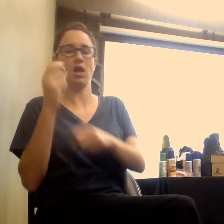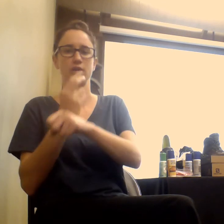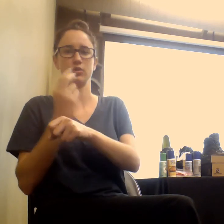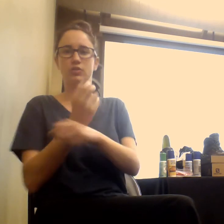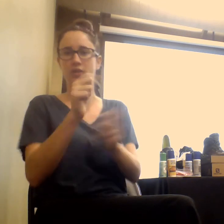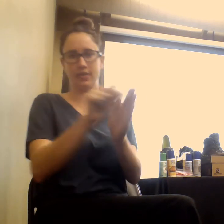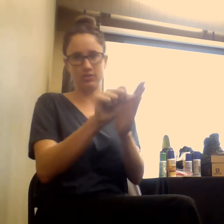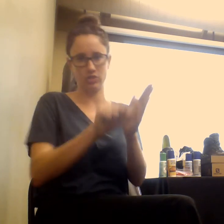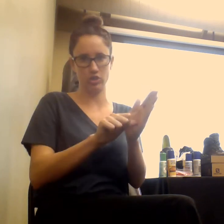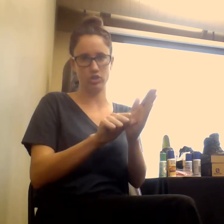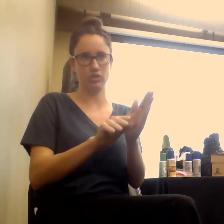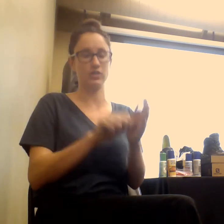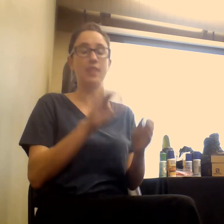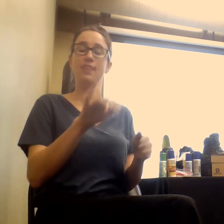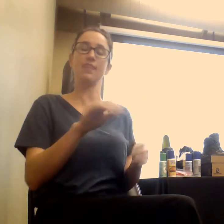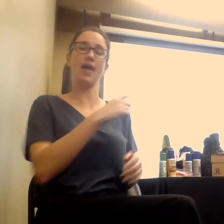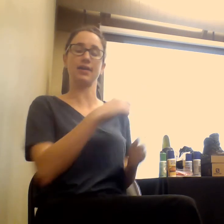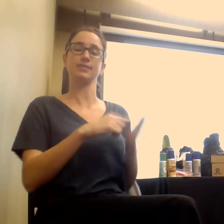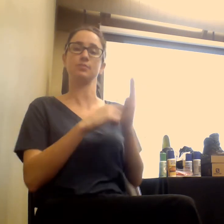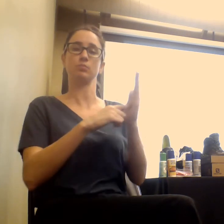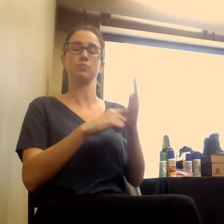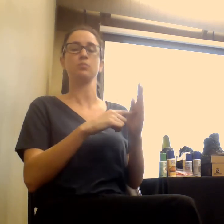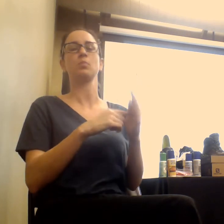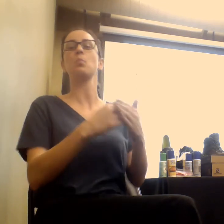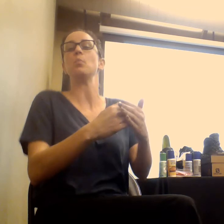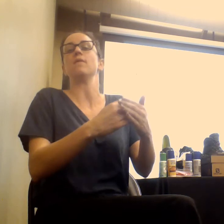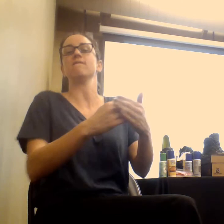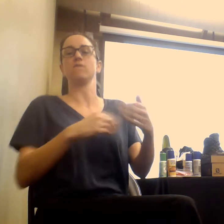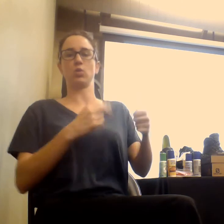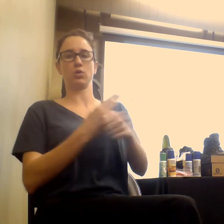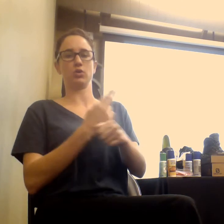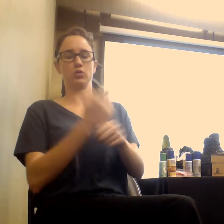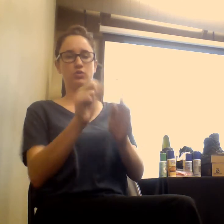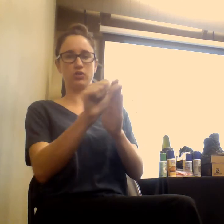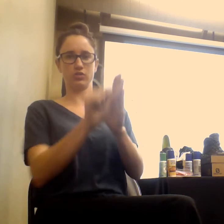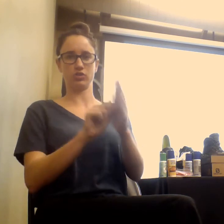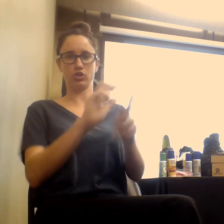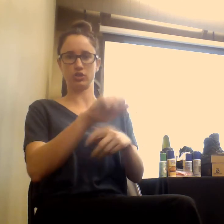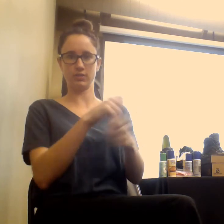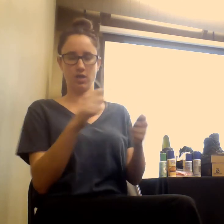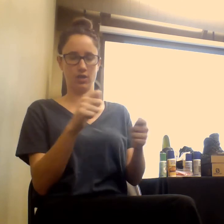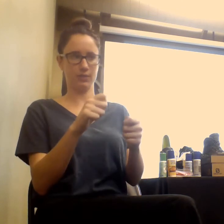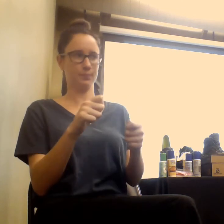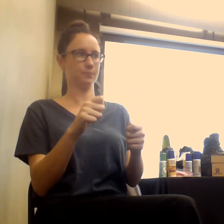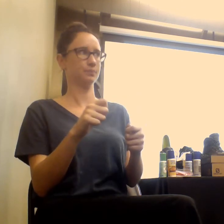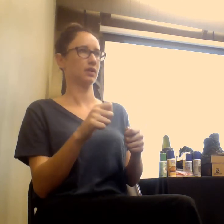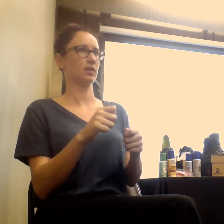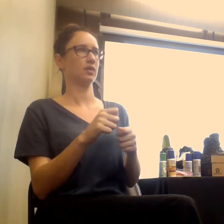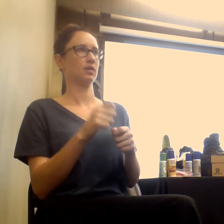do the surgery. Right, but they hadn't gotten to that. They hadn't gotten to that point, correct. Where does it want to connect?